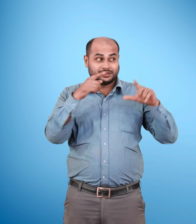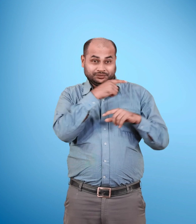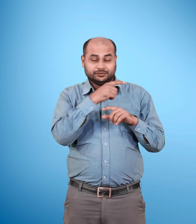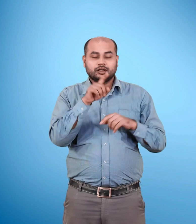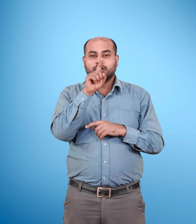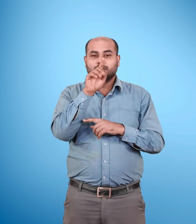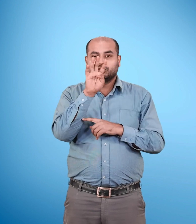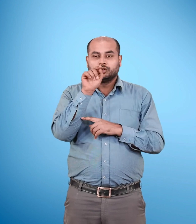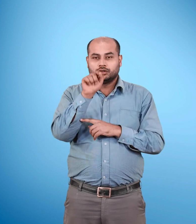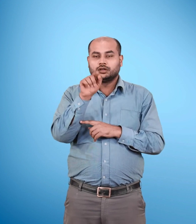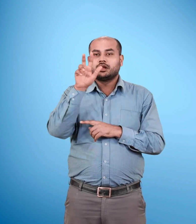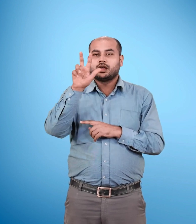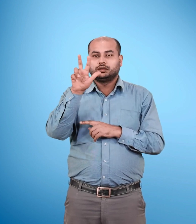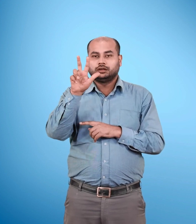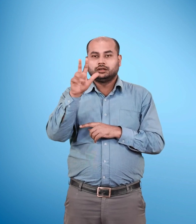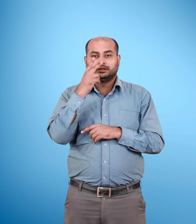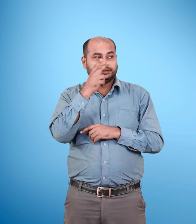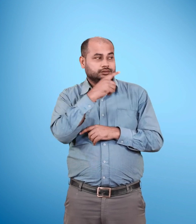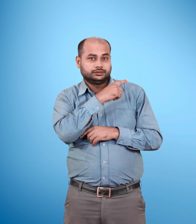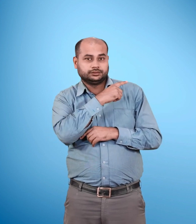Figure 14.8 shows